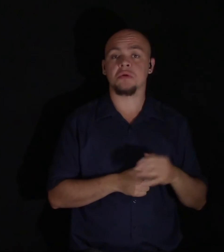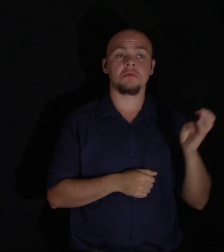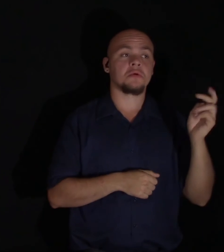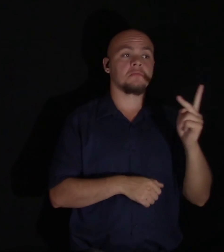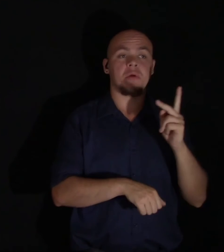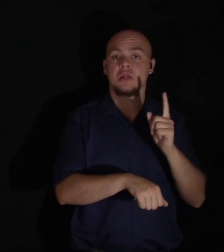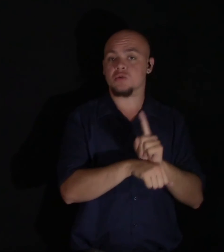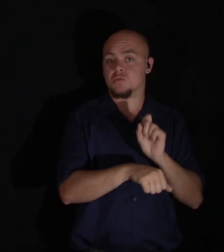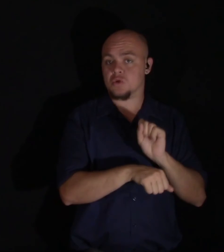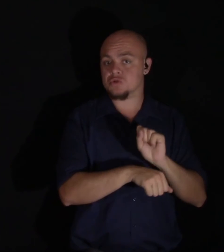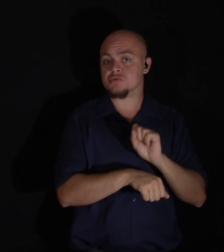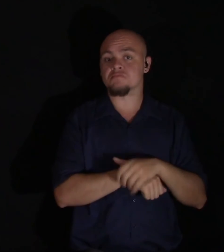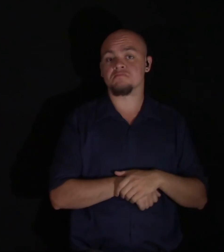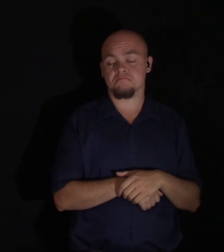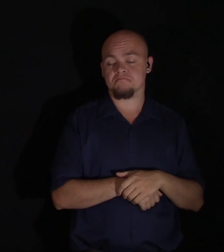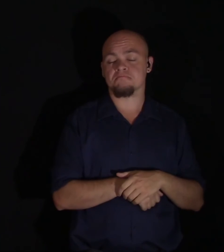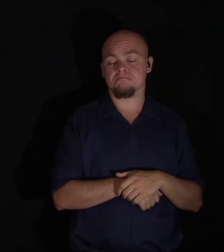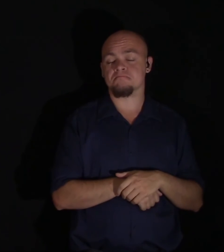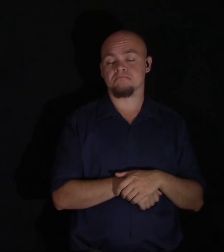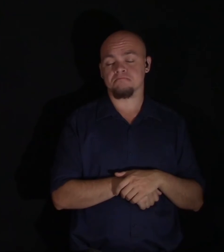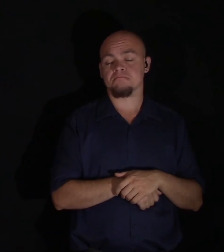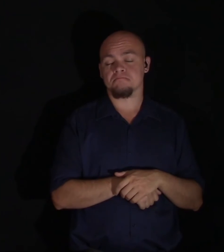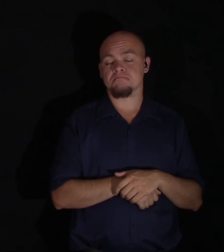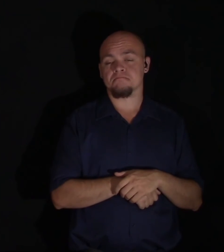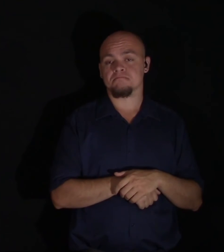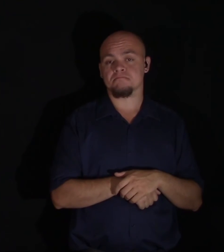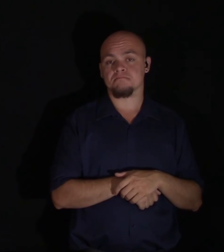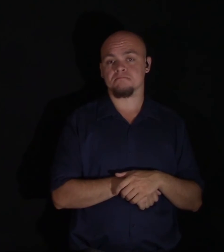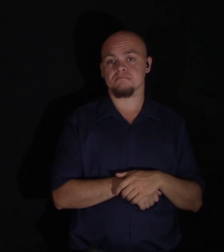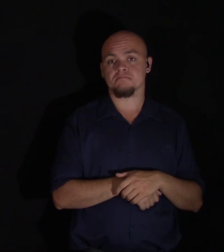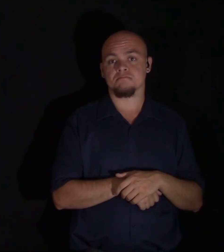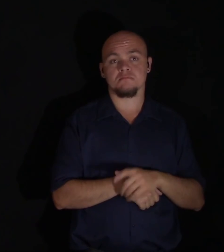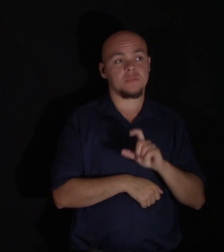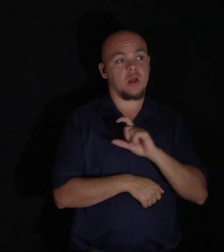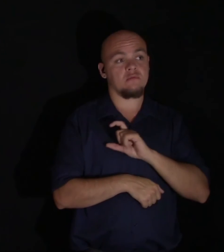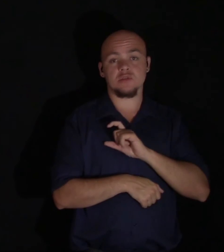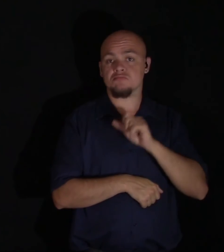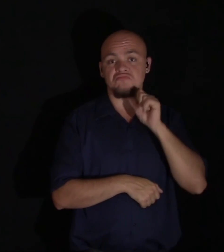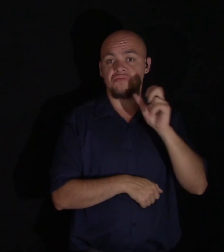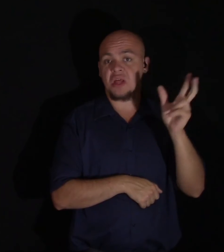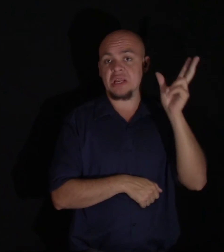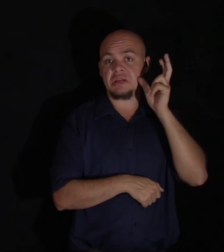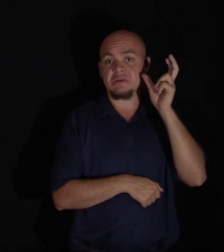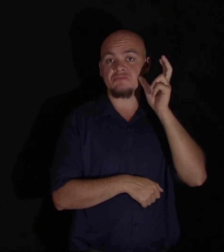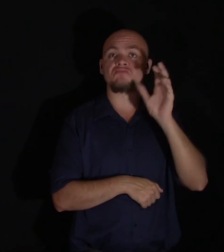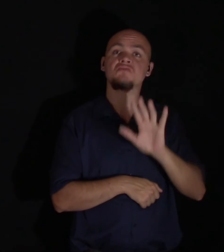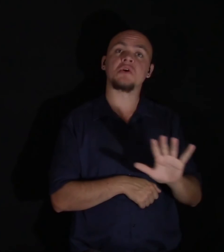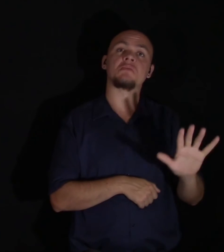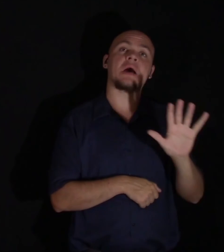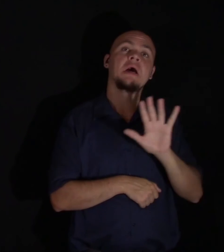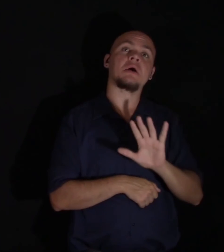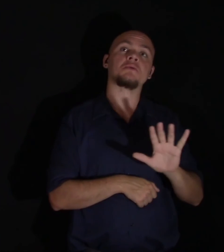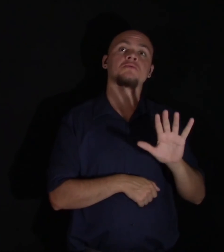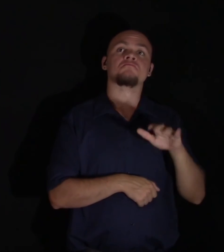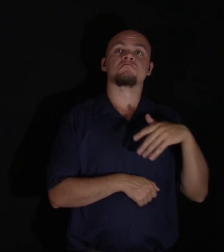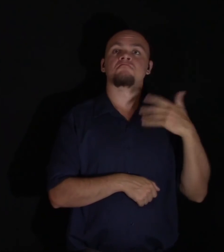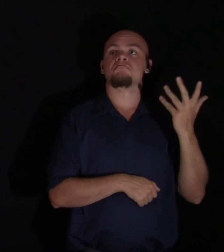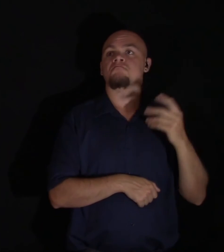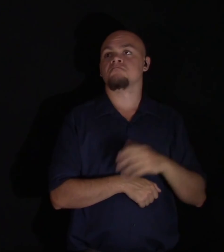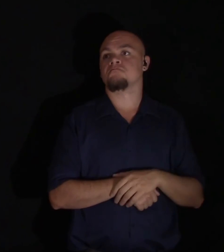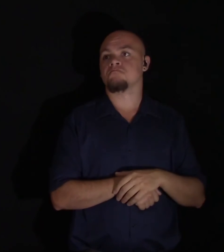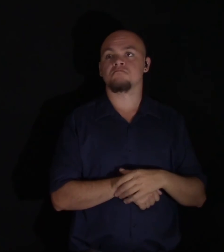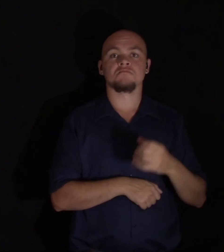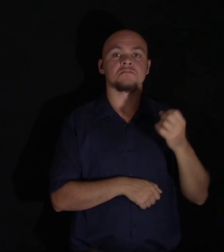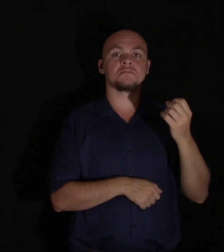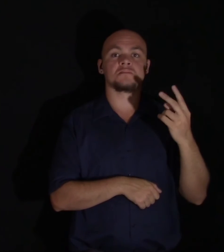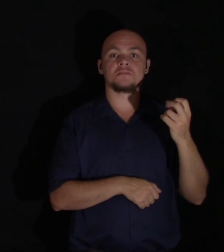work. Okay? Don't hear from this officer for about 12